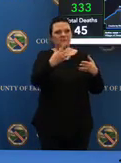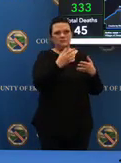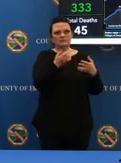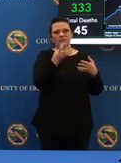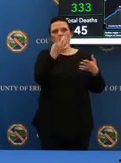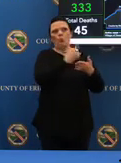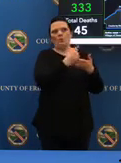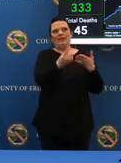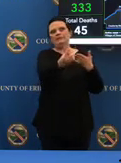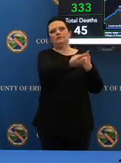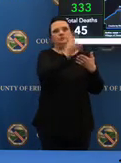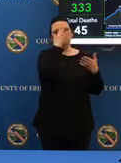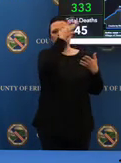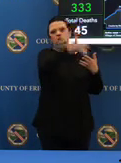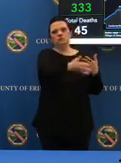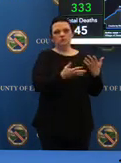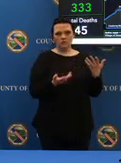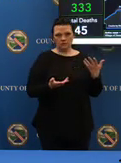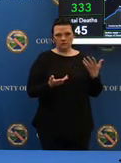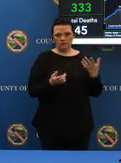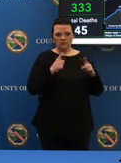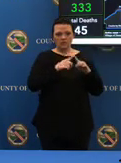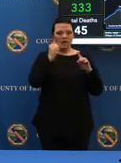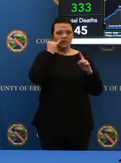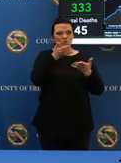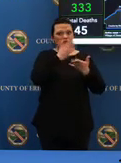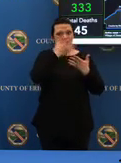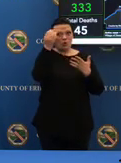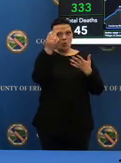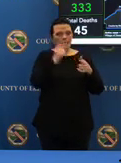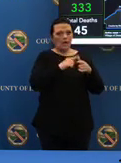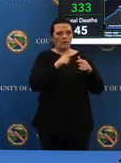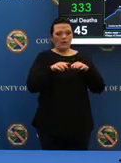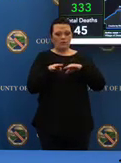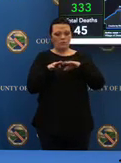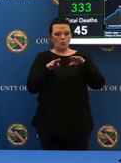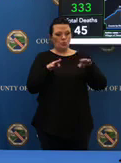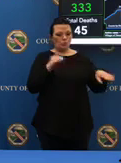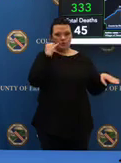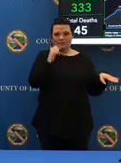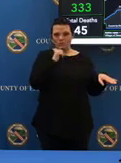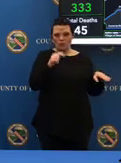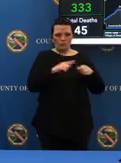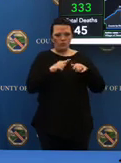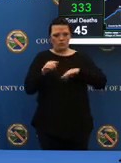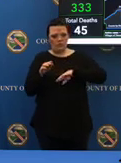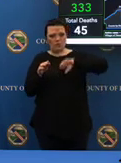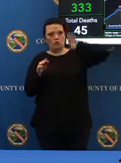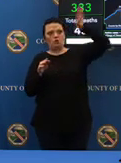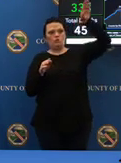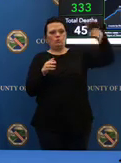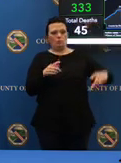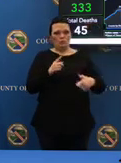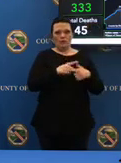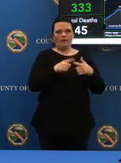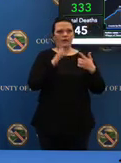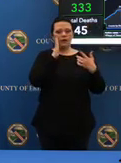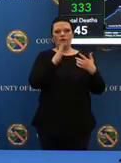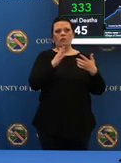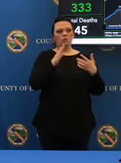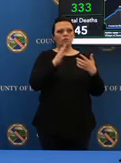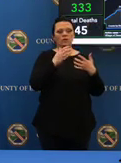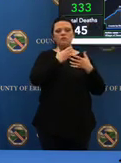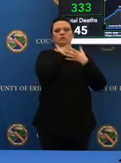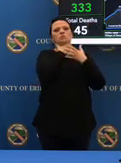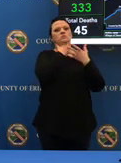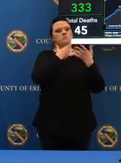we stop flattening the curve by just going out, we're going to have a huge peak early on that's going to basically suffocate our hospitals. That's